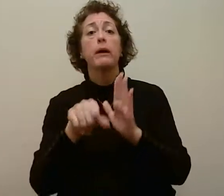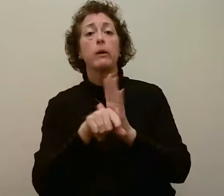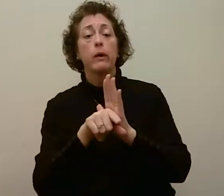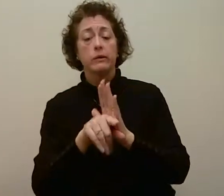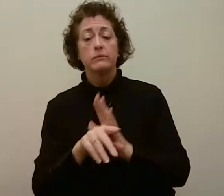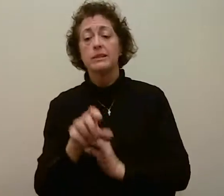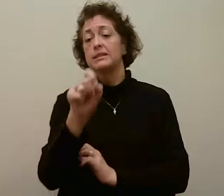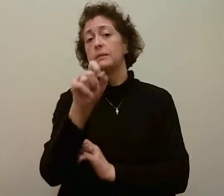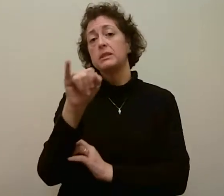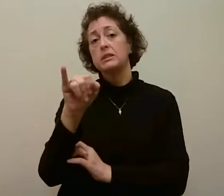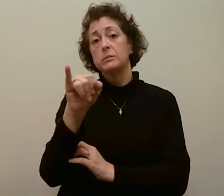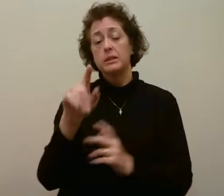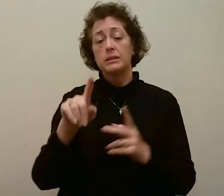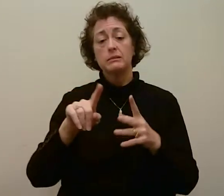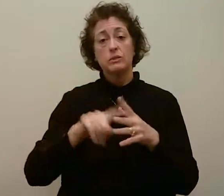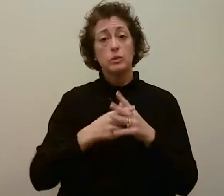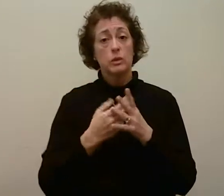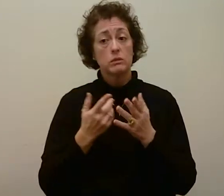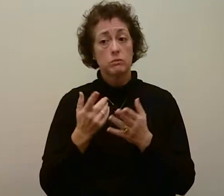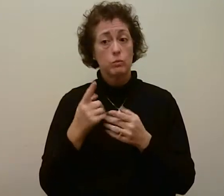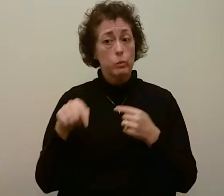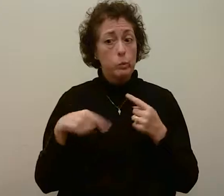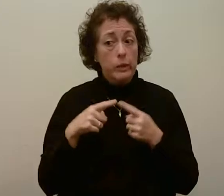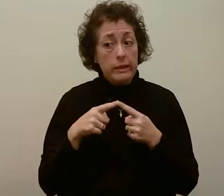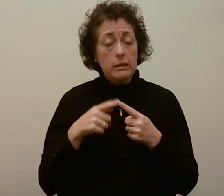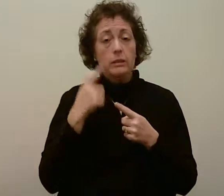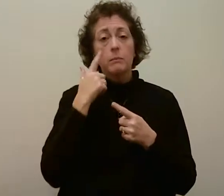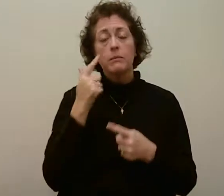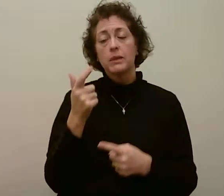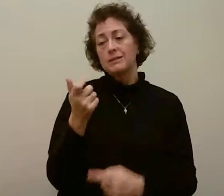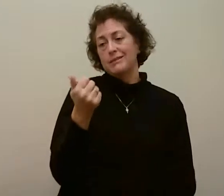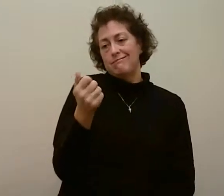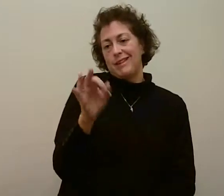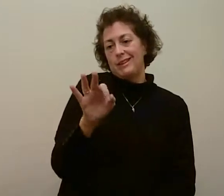interpreting began as a result of the 1945 Nuremberg trials.